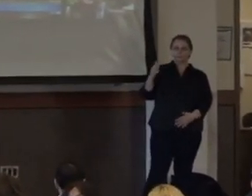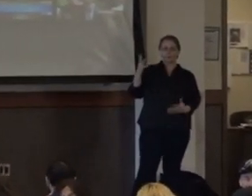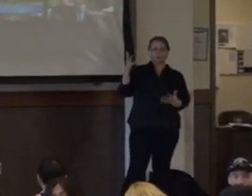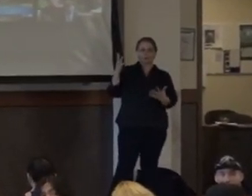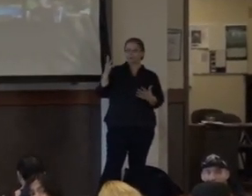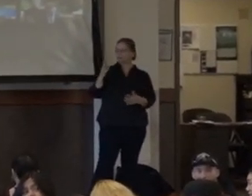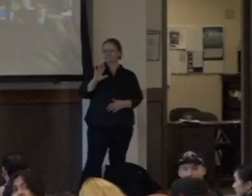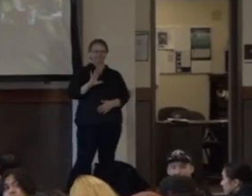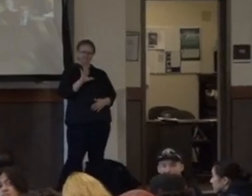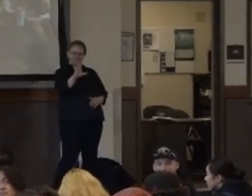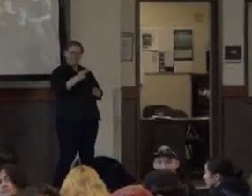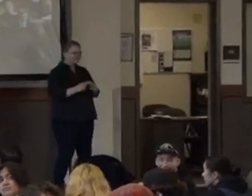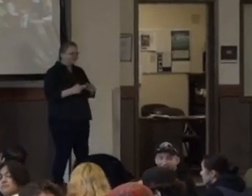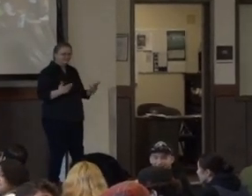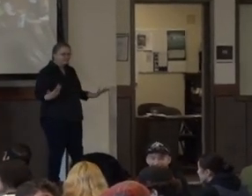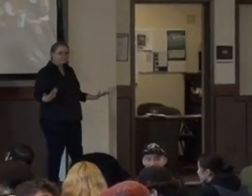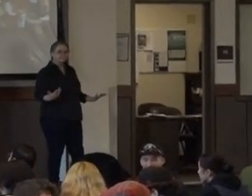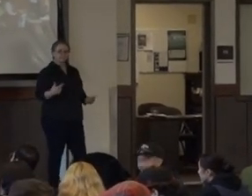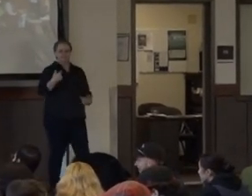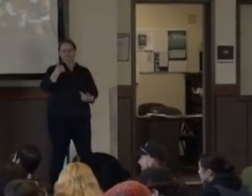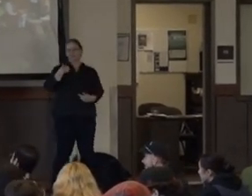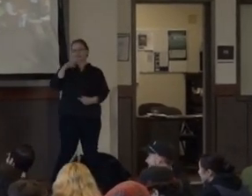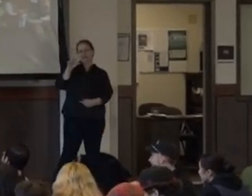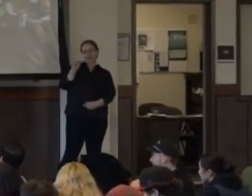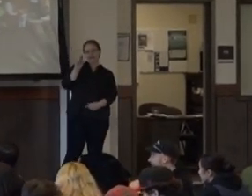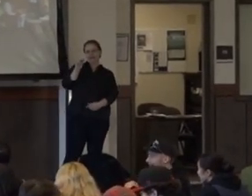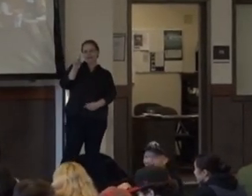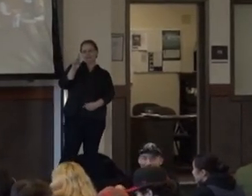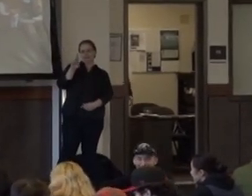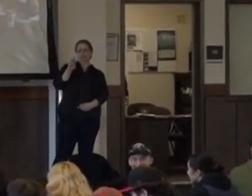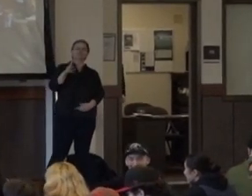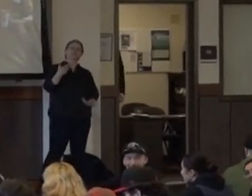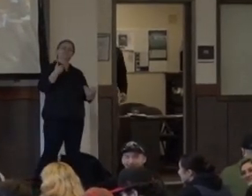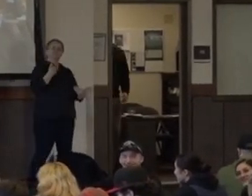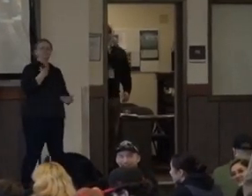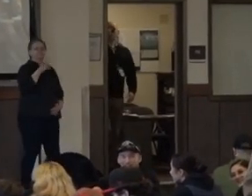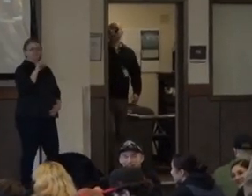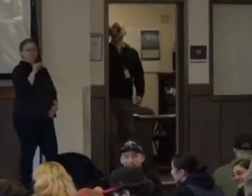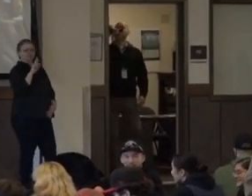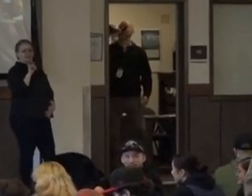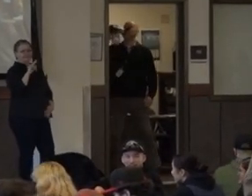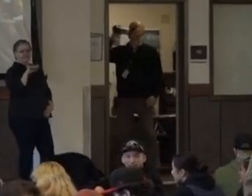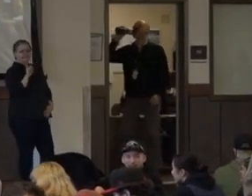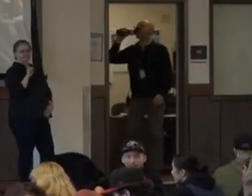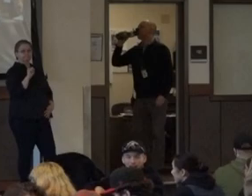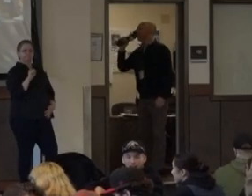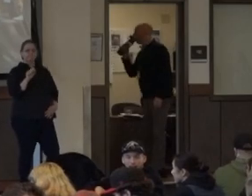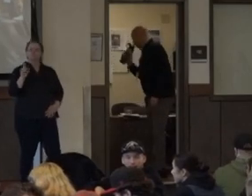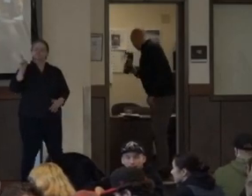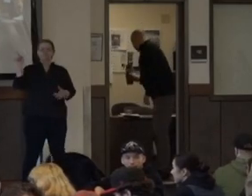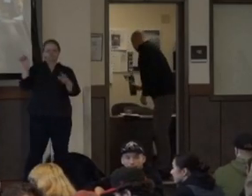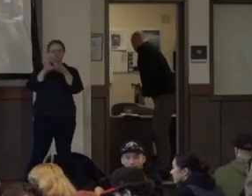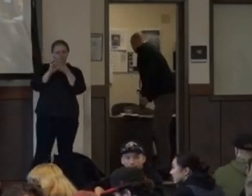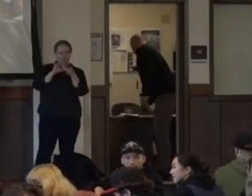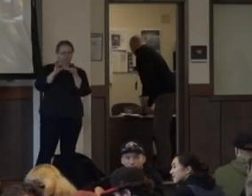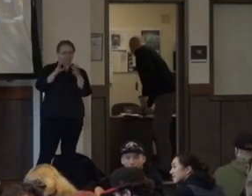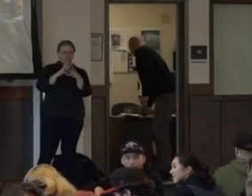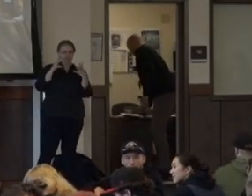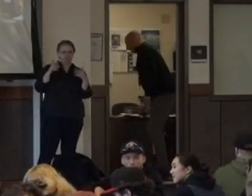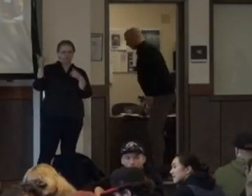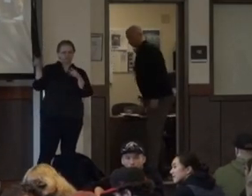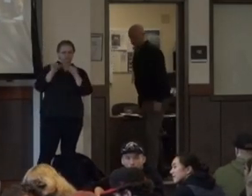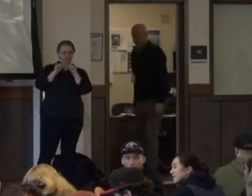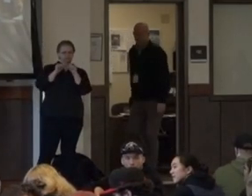about how you kept... What's your name? Oh, I'm Andrew. Okay, Andrew, I'm Travis. So you talked a lot about how you like